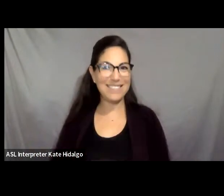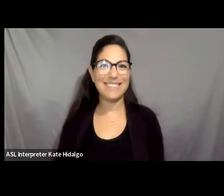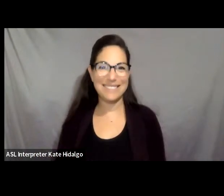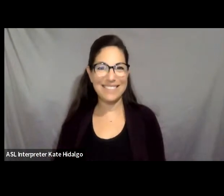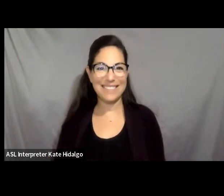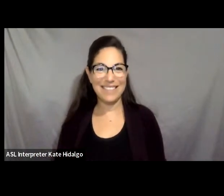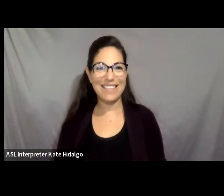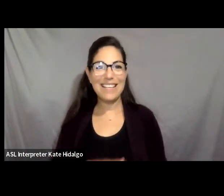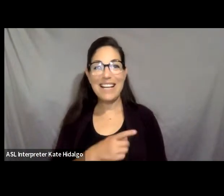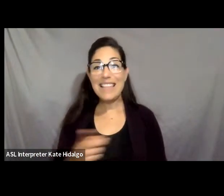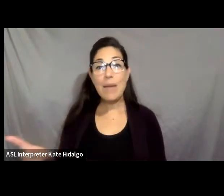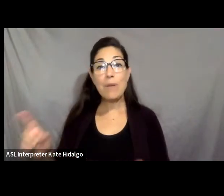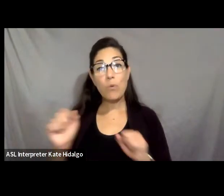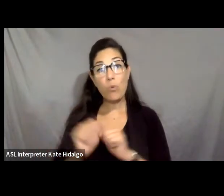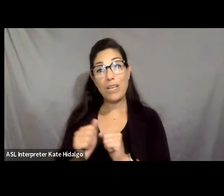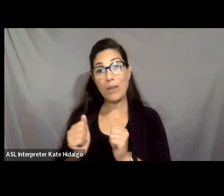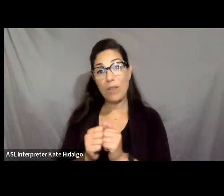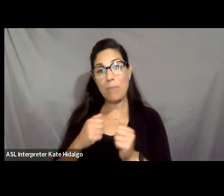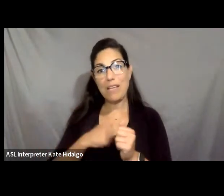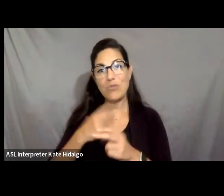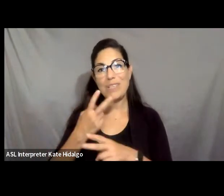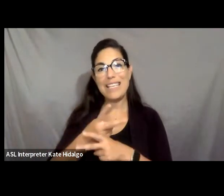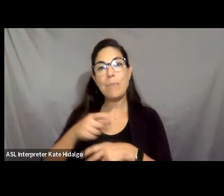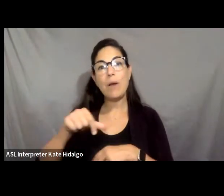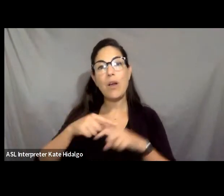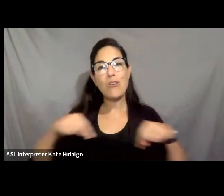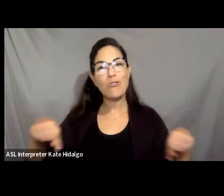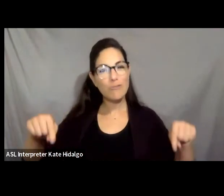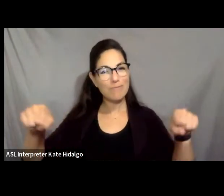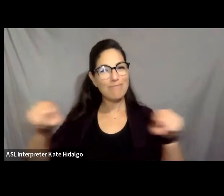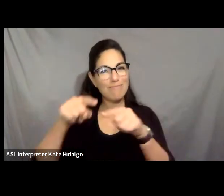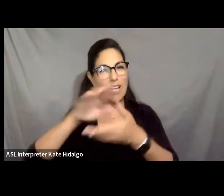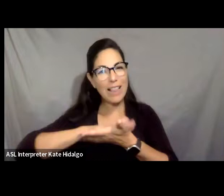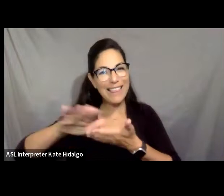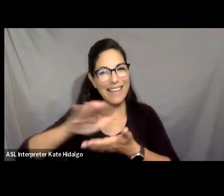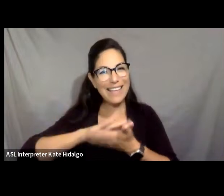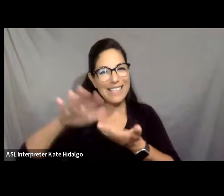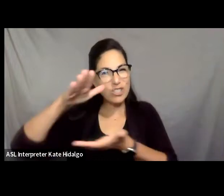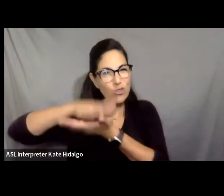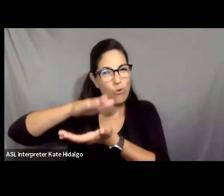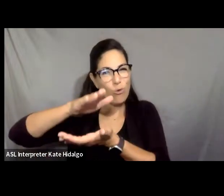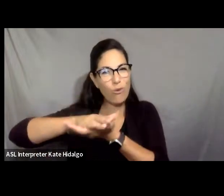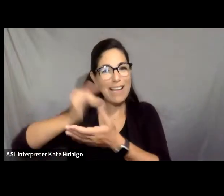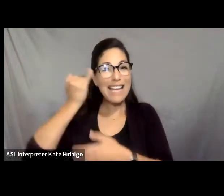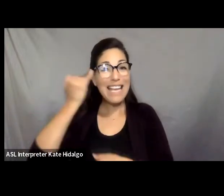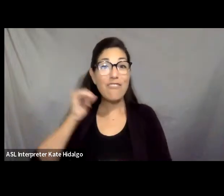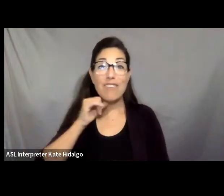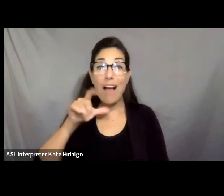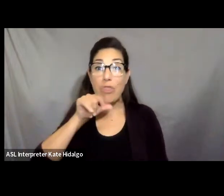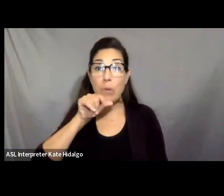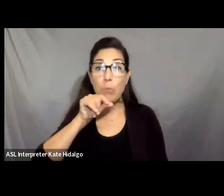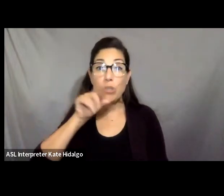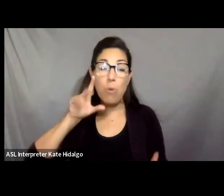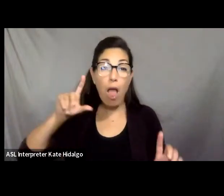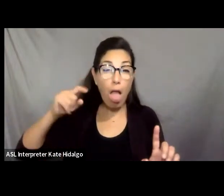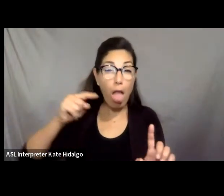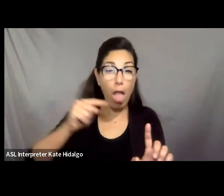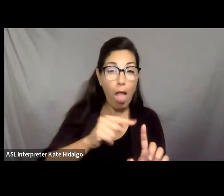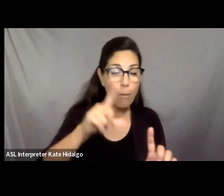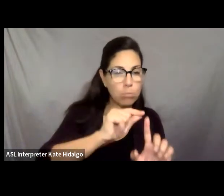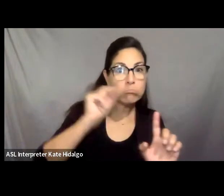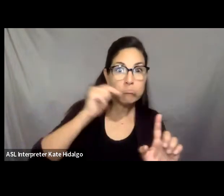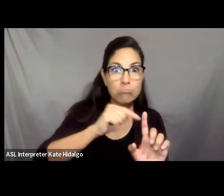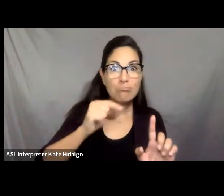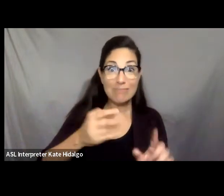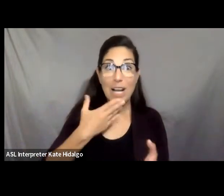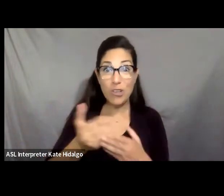they've been working with me to keep the quad clean because I told them that otherwise the birds might get them. And they've been doing a good job.